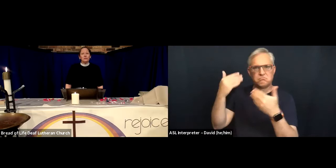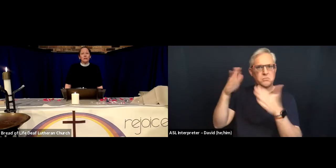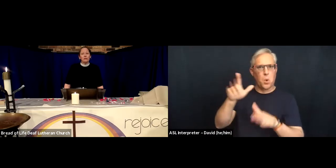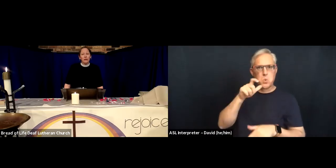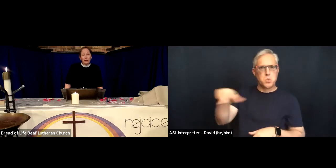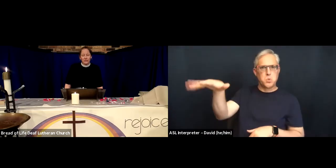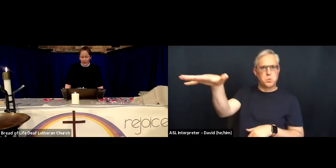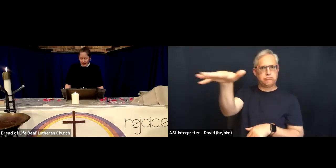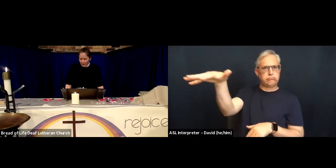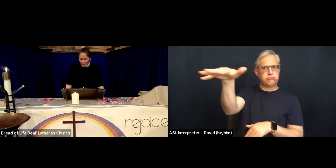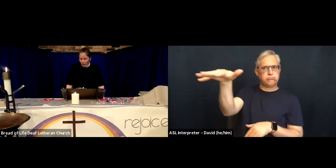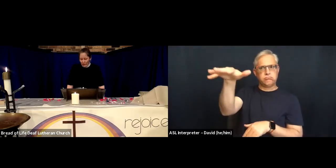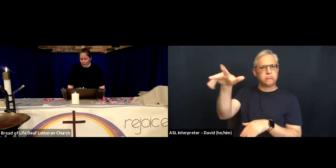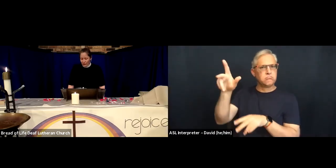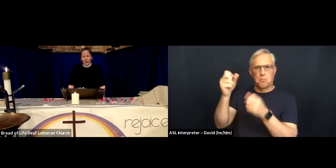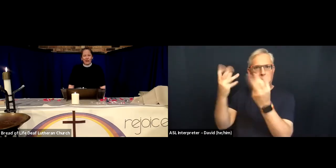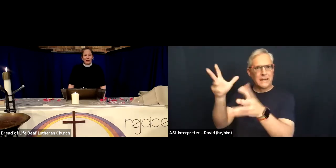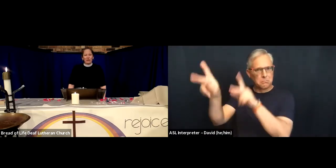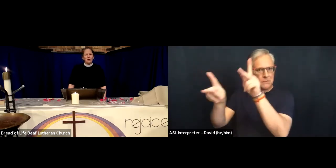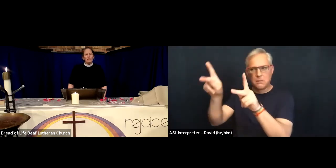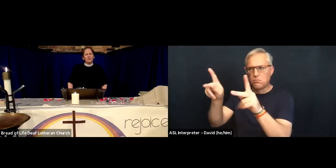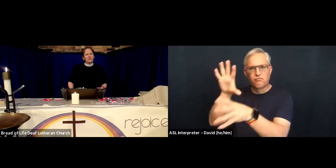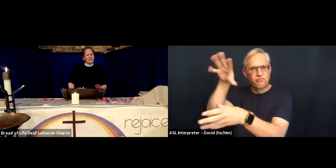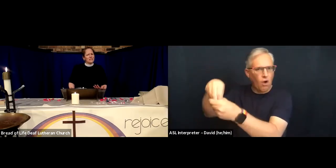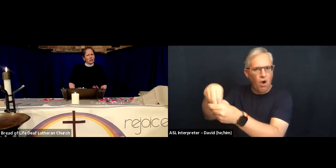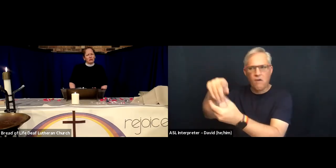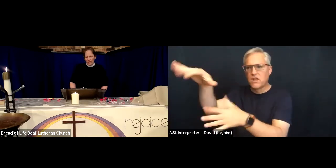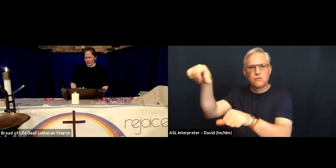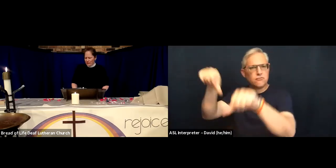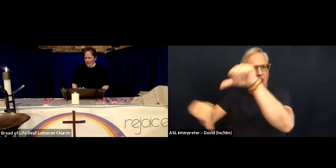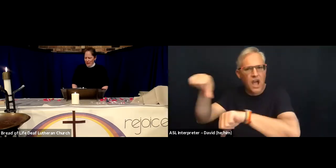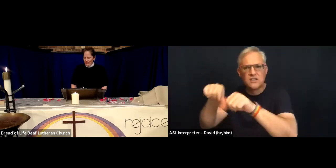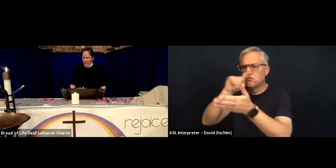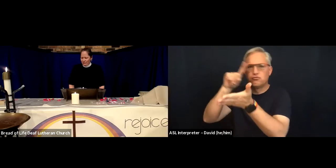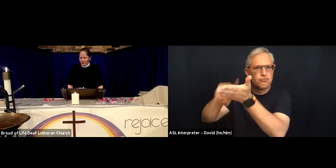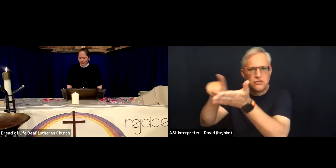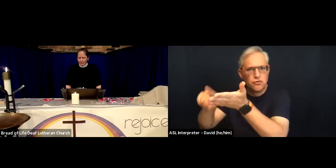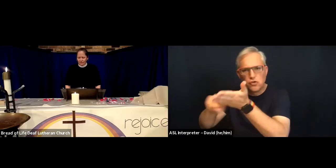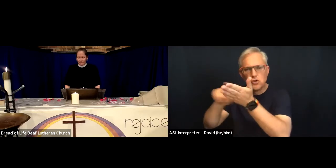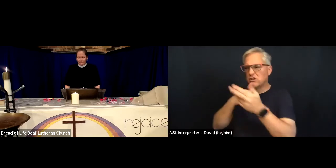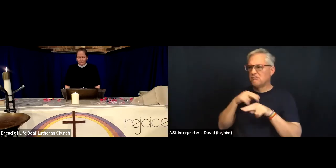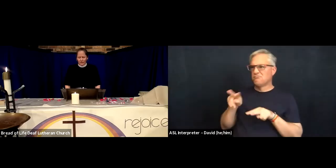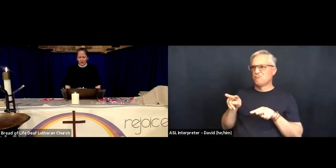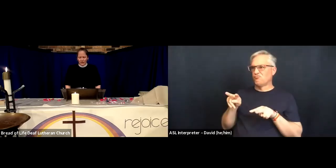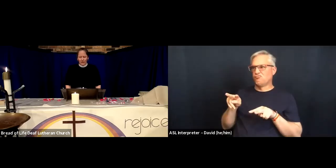And they're doing a lot of scientific research that we don't necessarily understand.